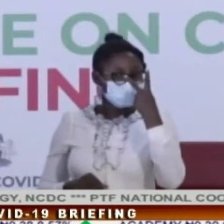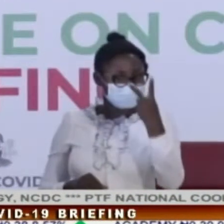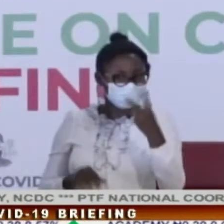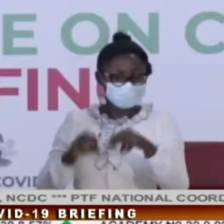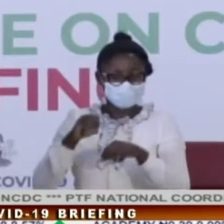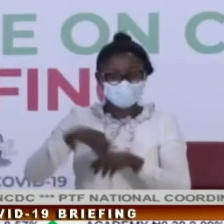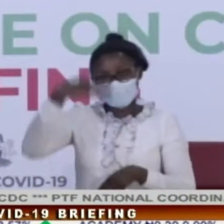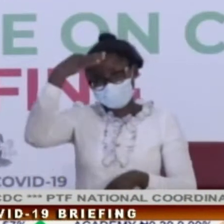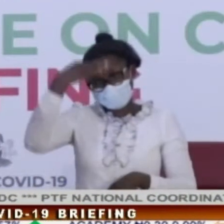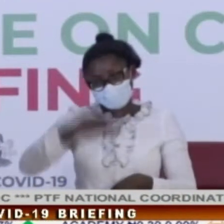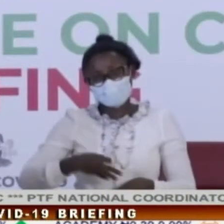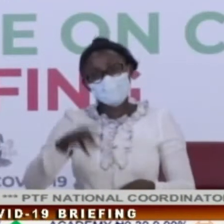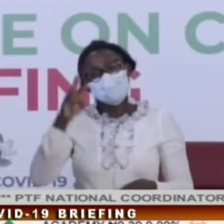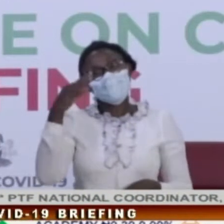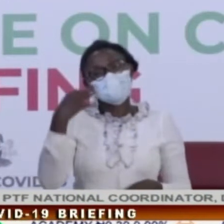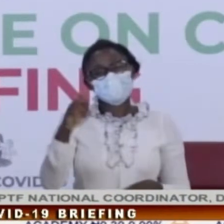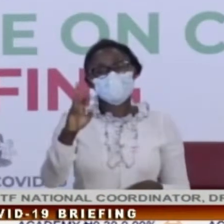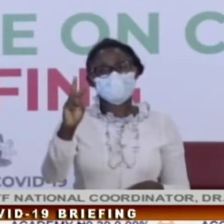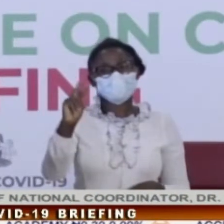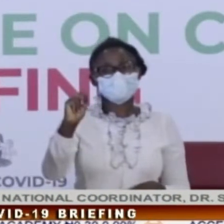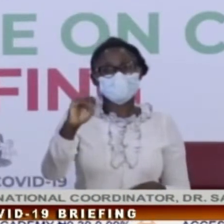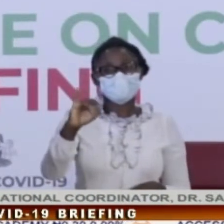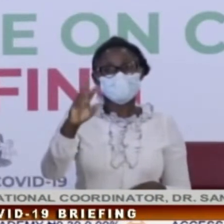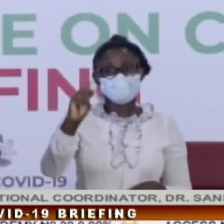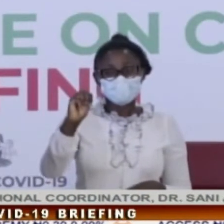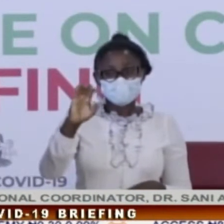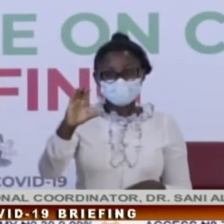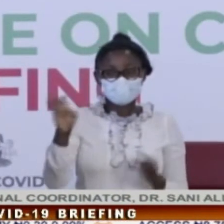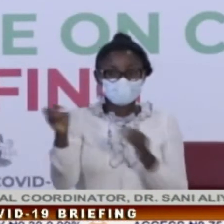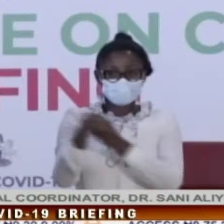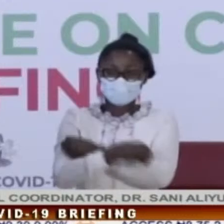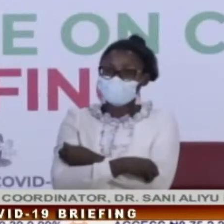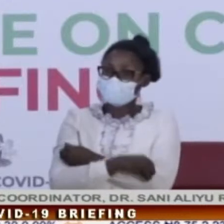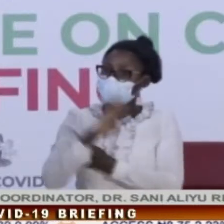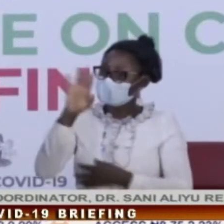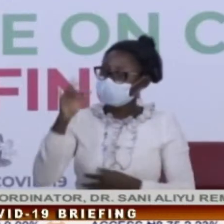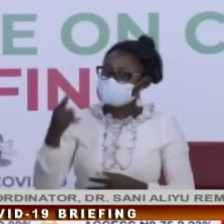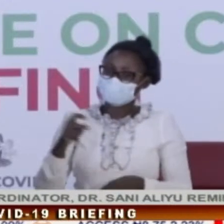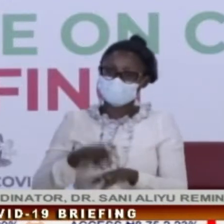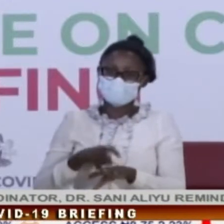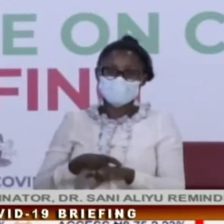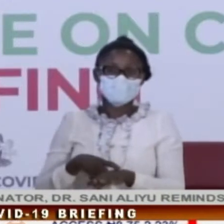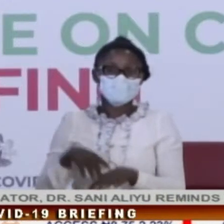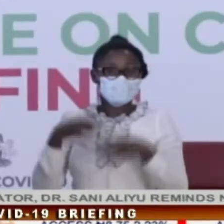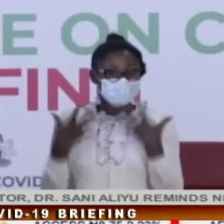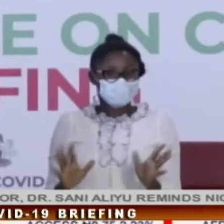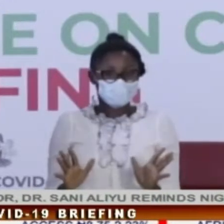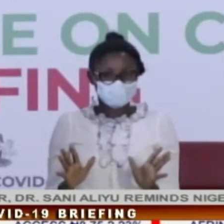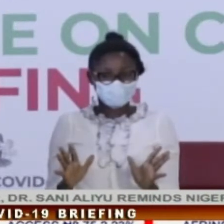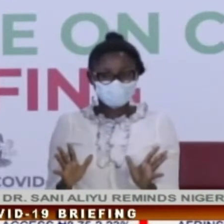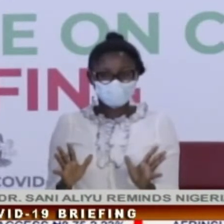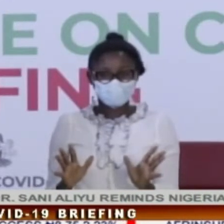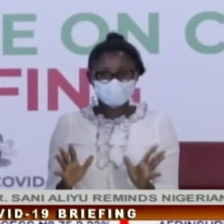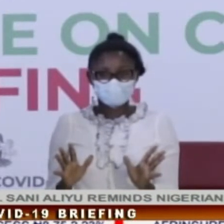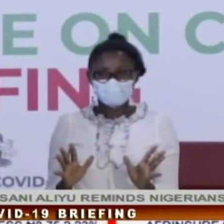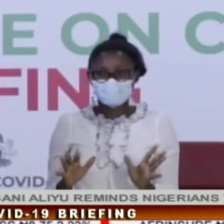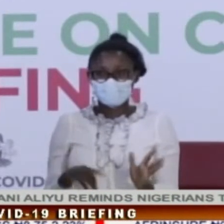clearly and understand what steps ought to be taken. My first request to the minister was